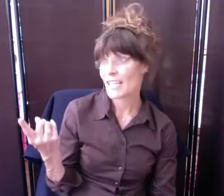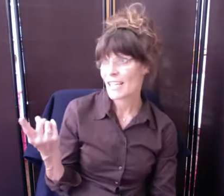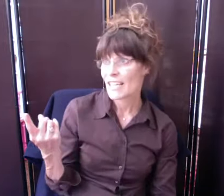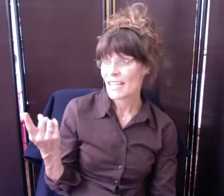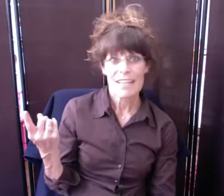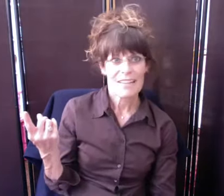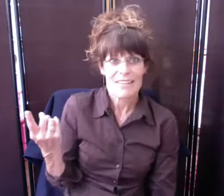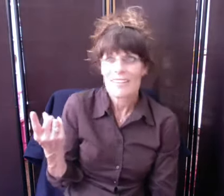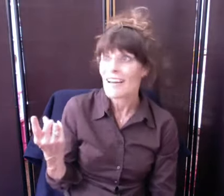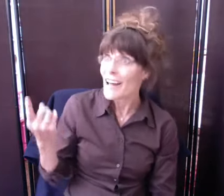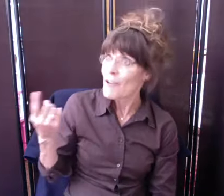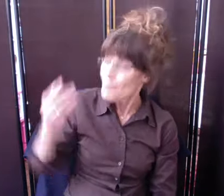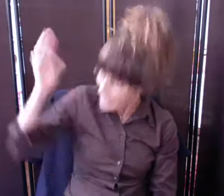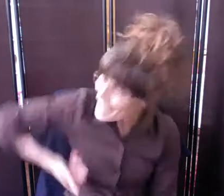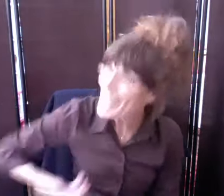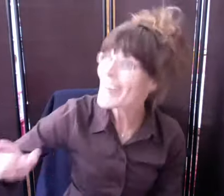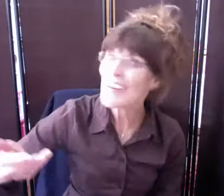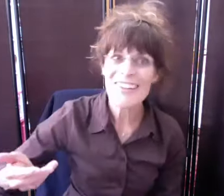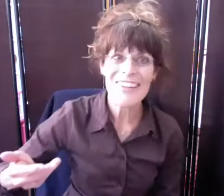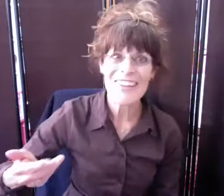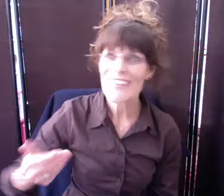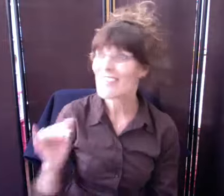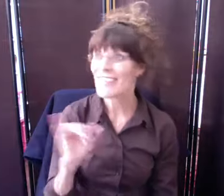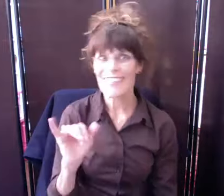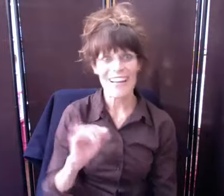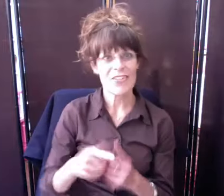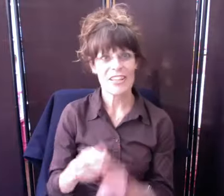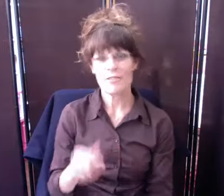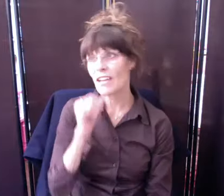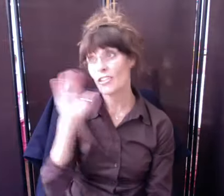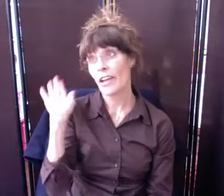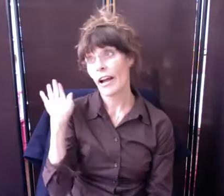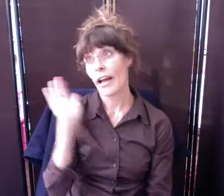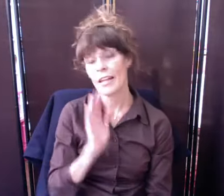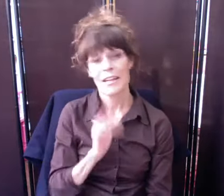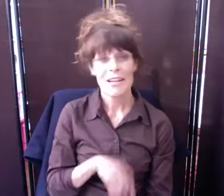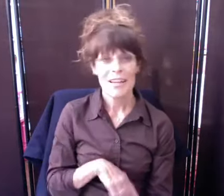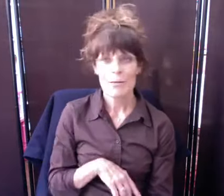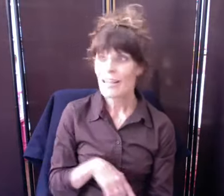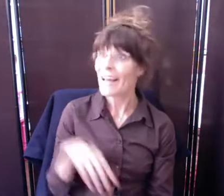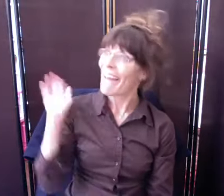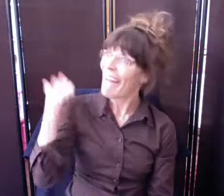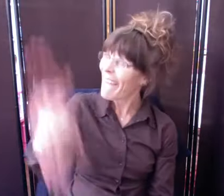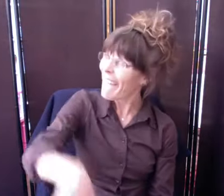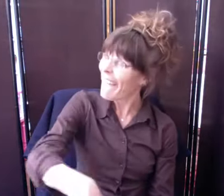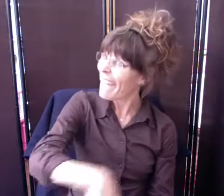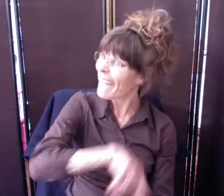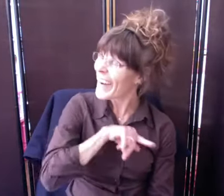lost friend. And it wasn't just like, hi, I'm Katya, I'm an alcoholic. I was just like, hey, Carl, how are you? Good to see you. Welcome to